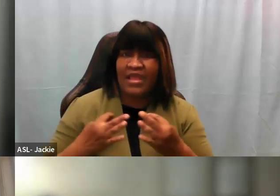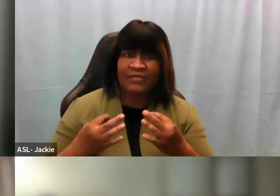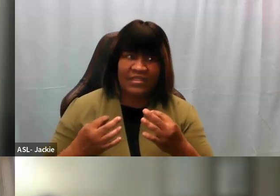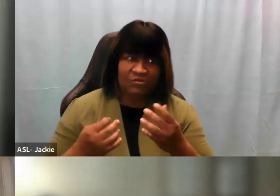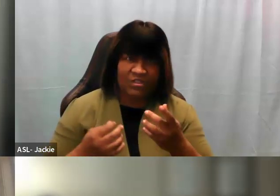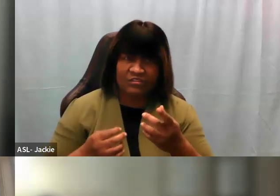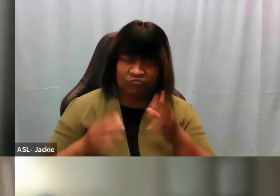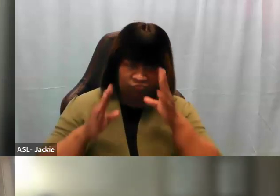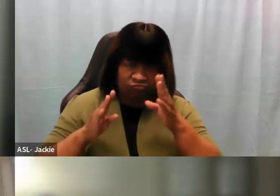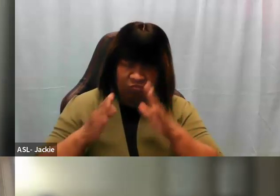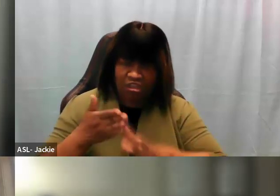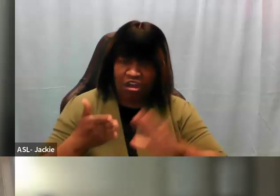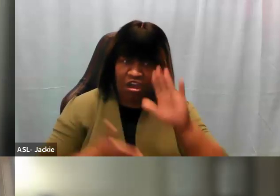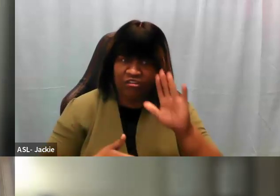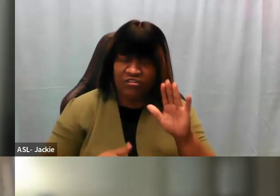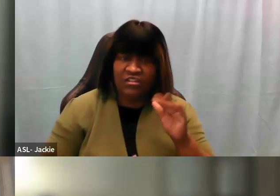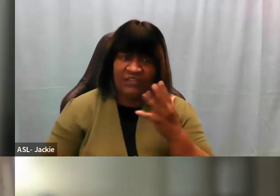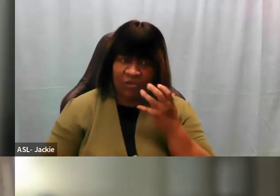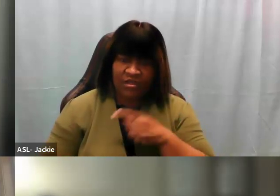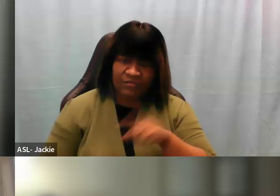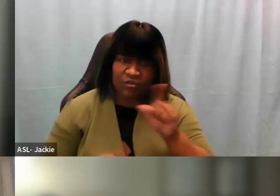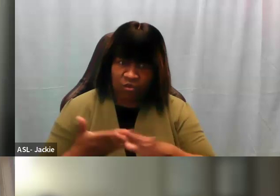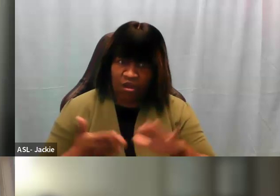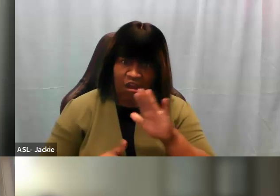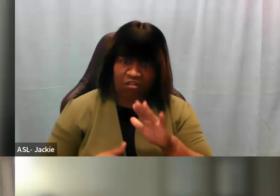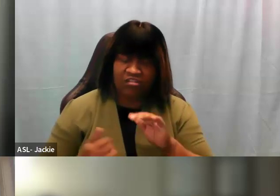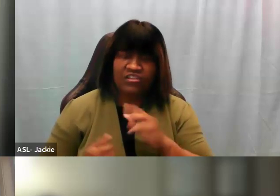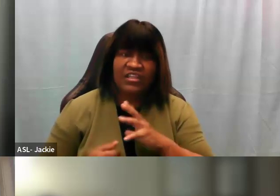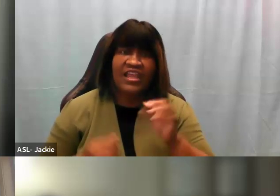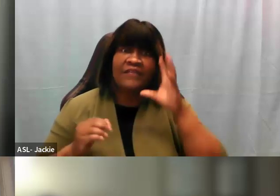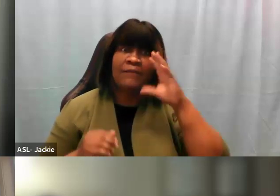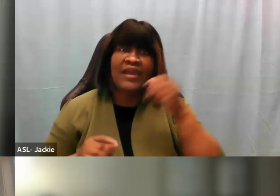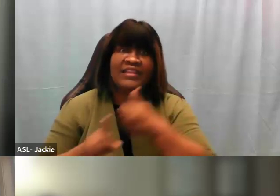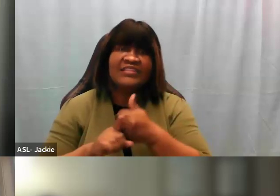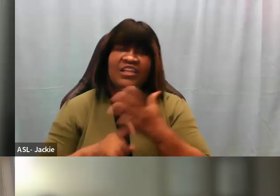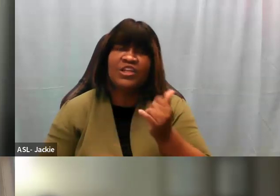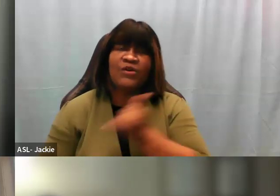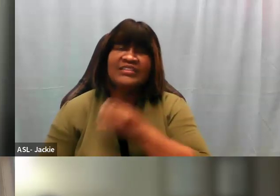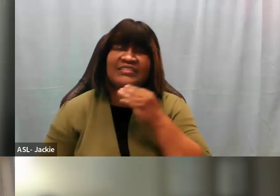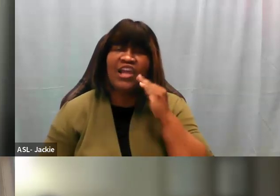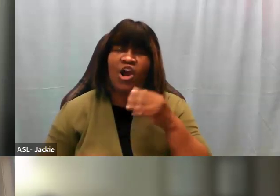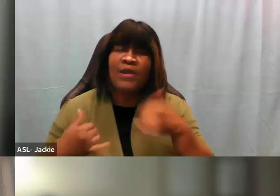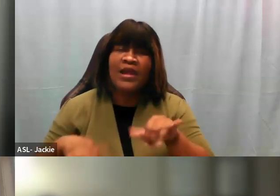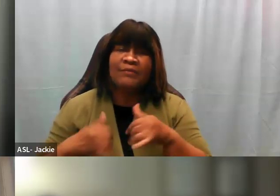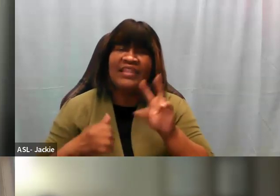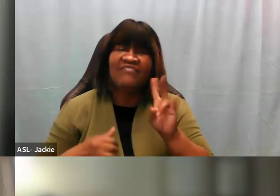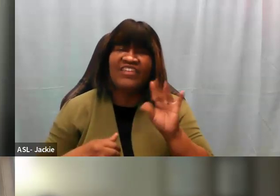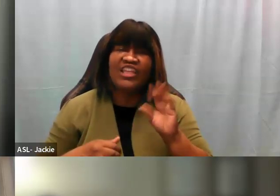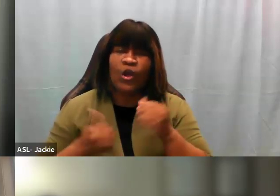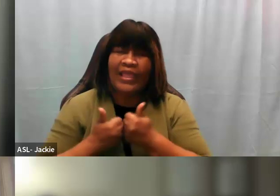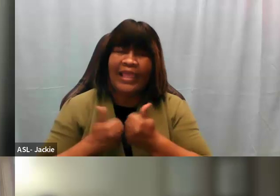college and he needed to go to college and that was where he was going. And the gentleman wanted to stay home and play video games all day. And that's really all he cared